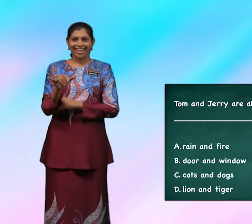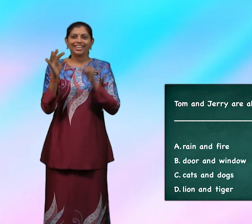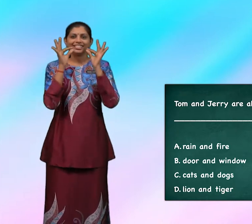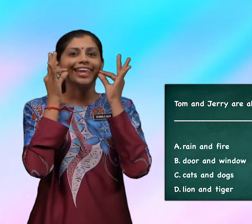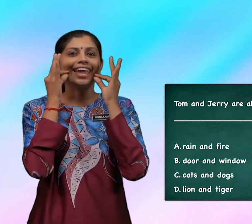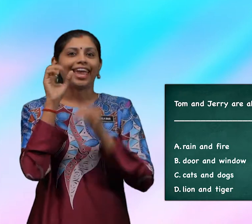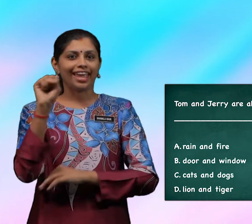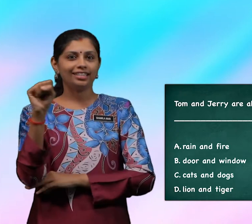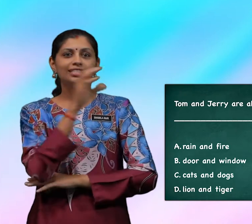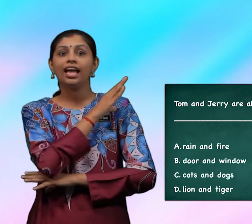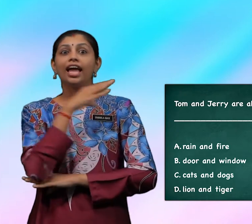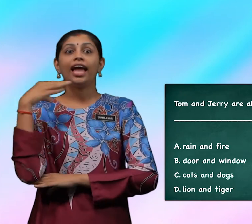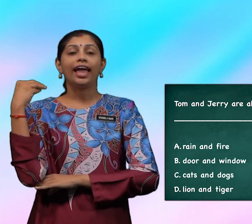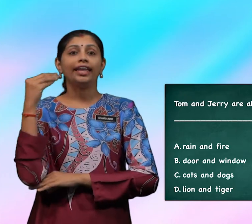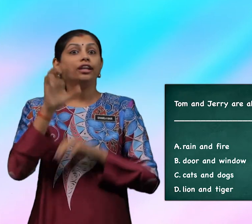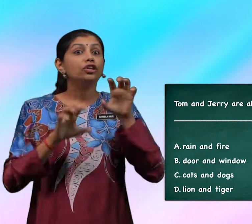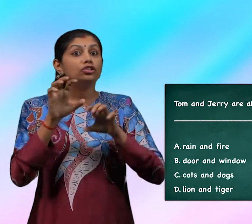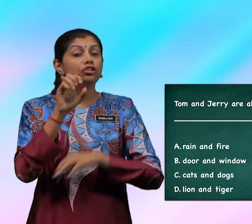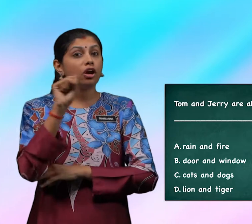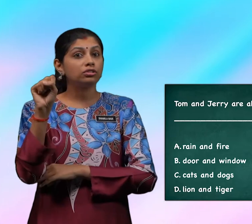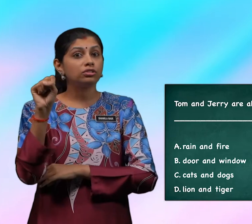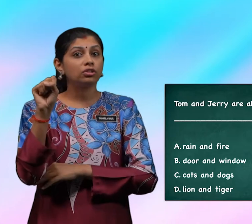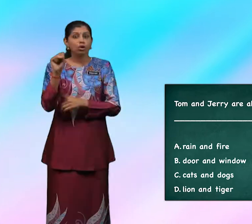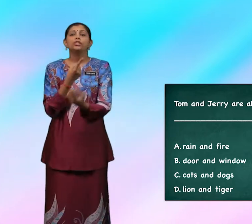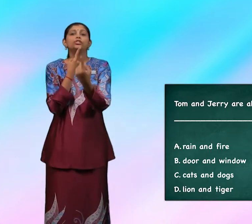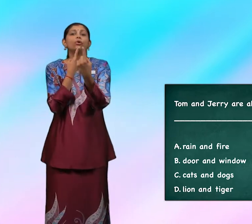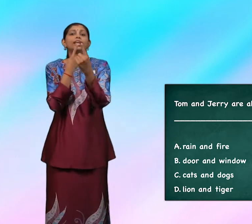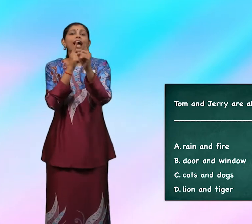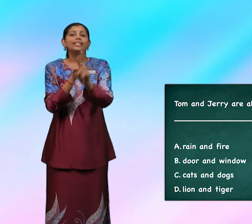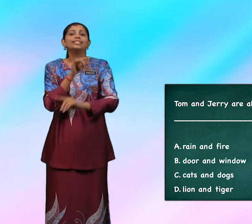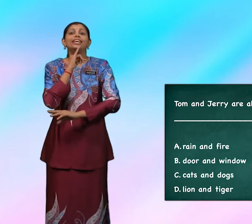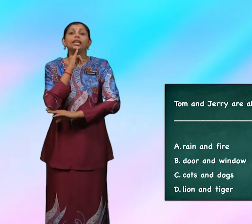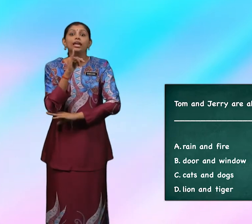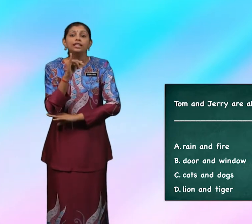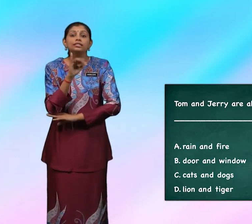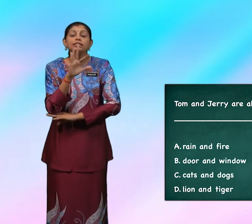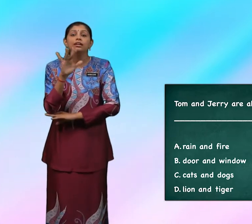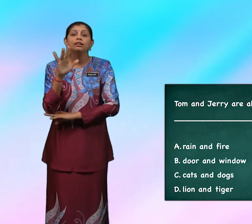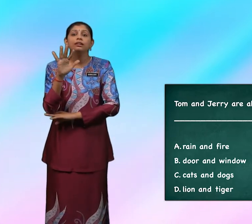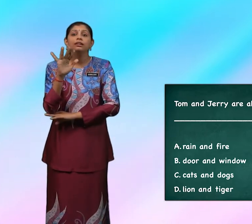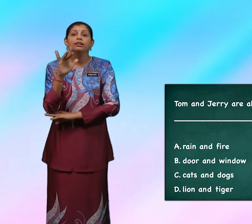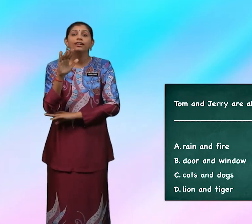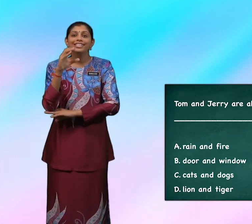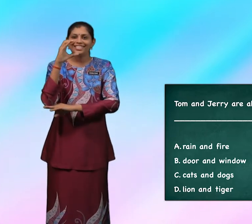Yes, cats and dogs. So the answer is C.